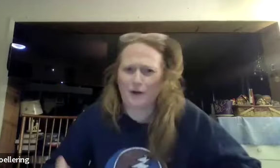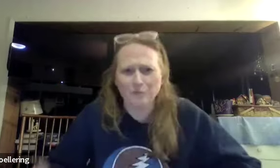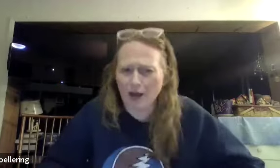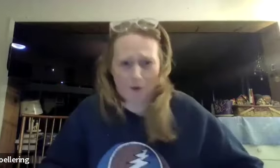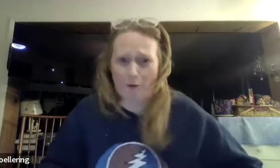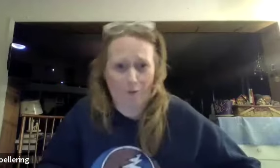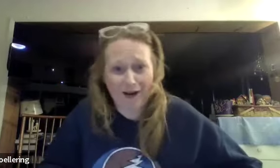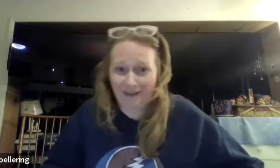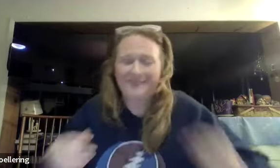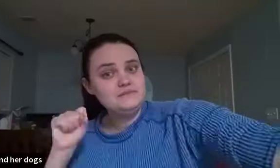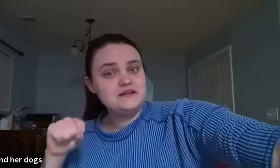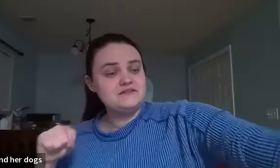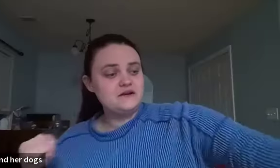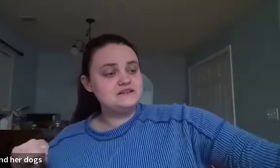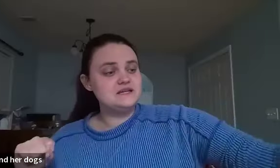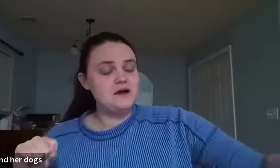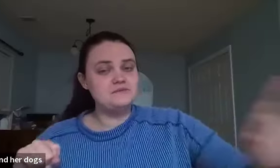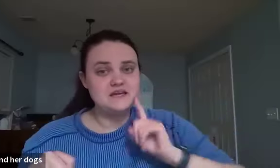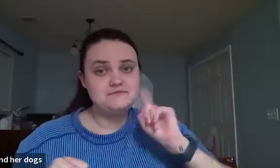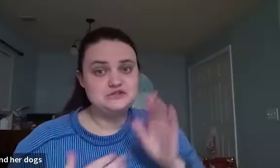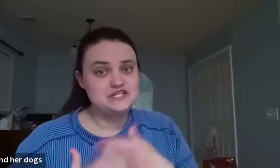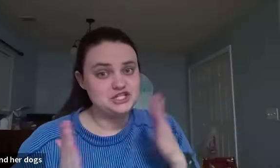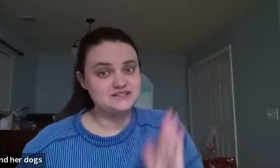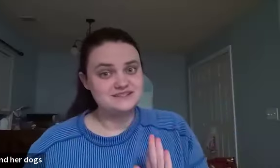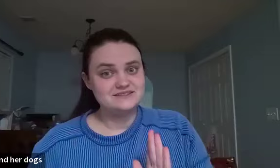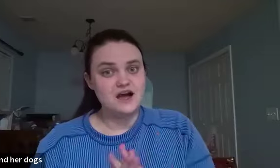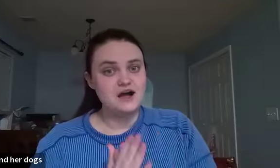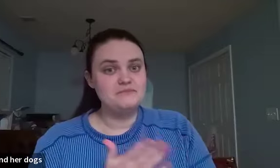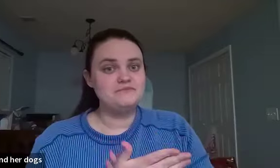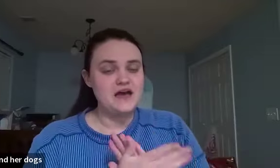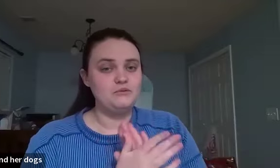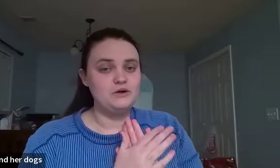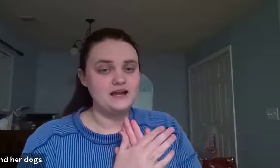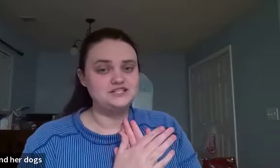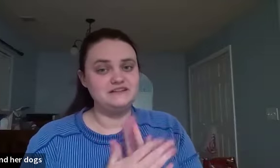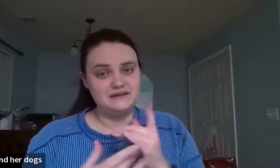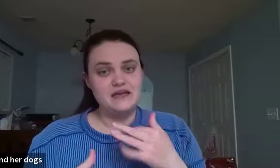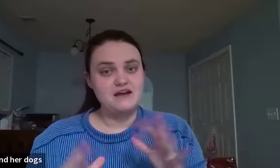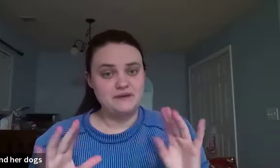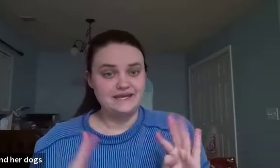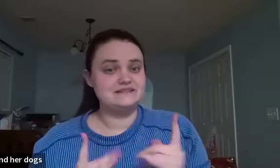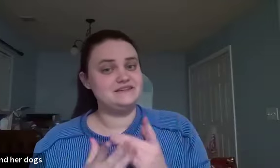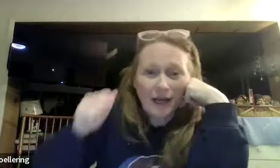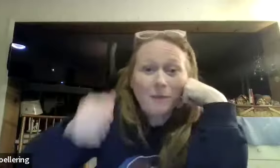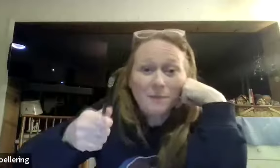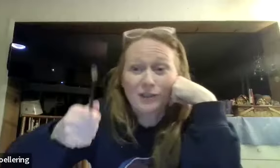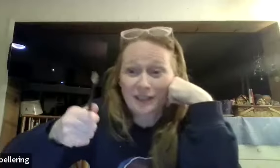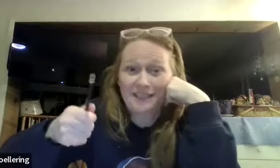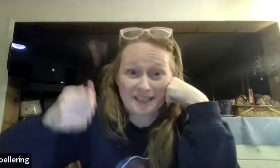don't know. There could be. There are some deaf musicians that will actually like they have bands and Okay, things. I'm going to look into